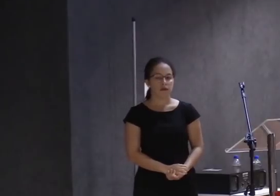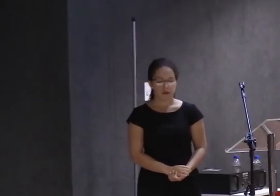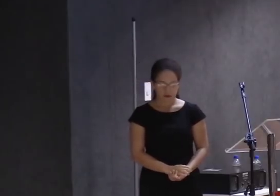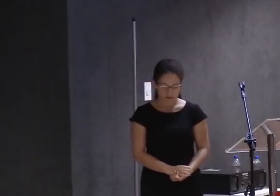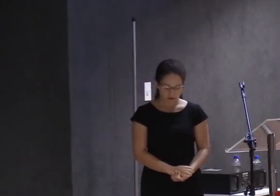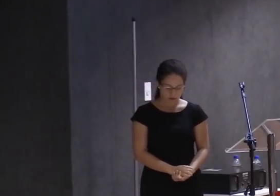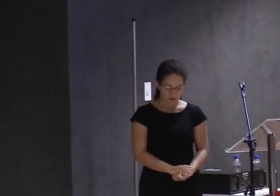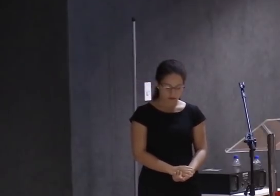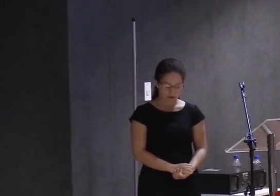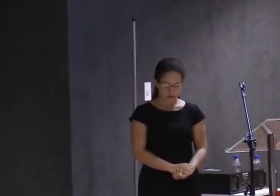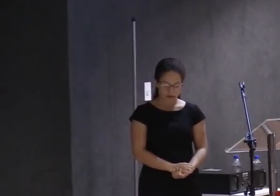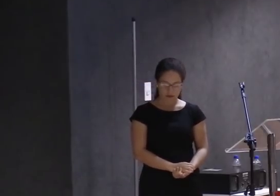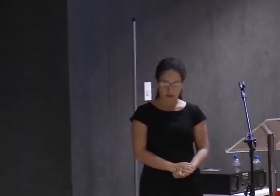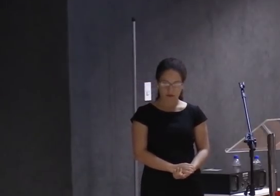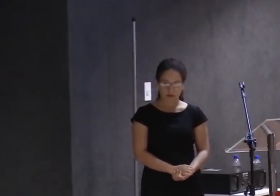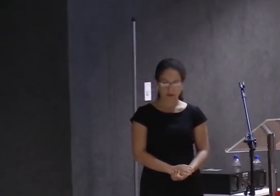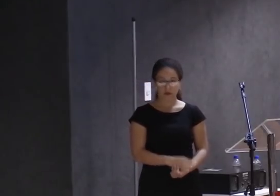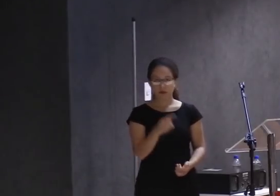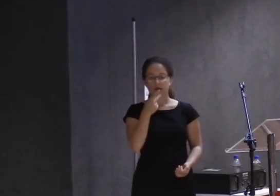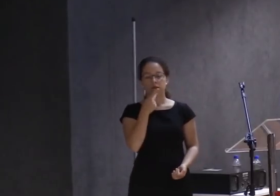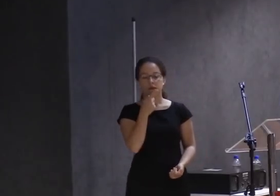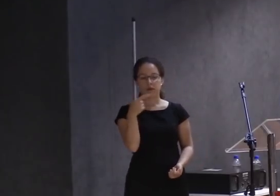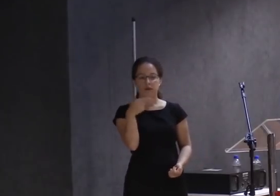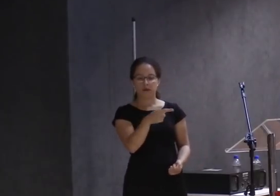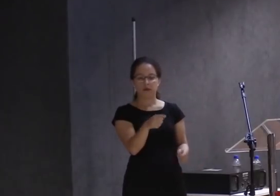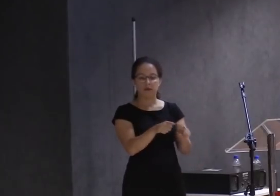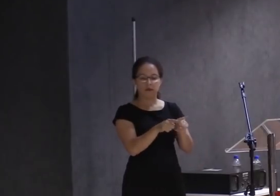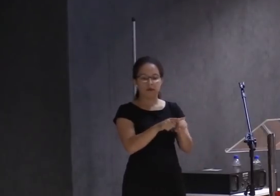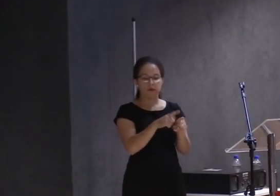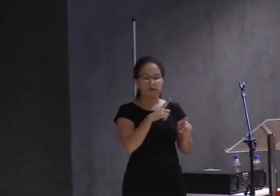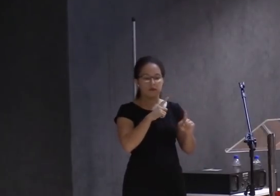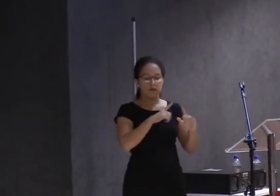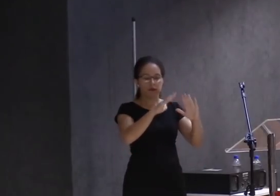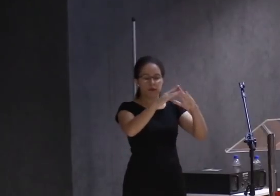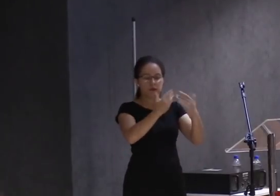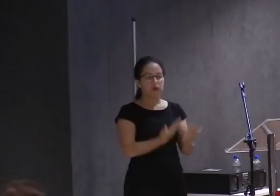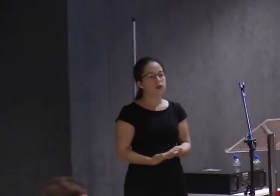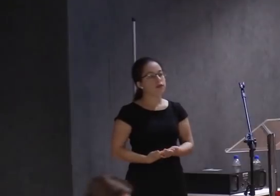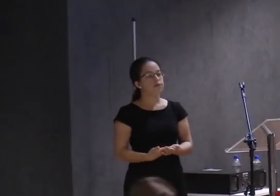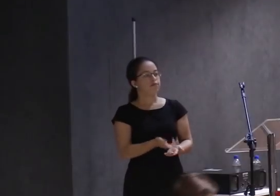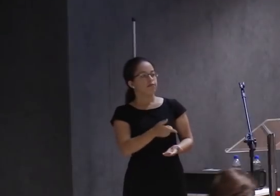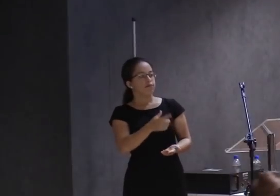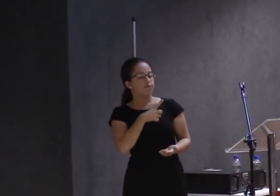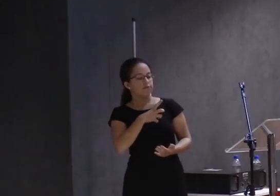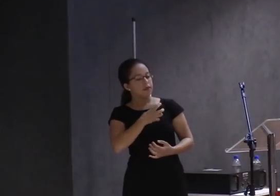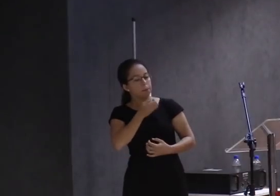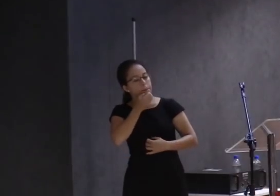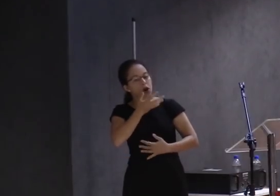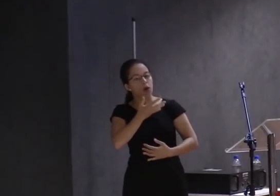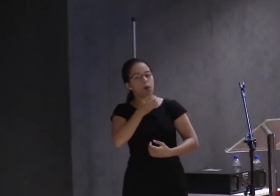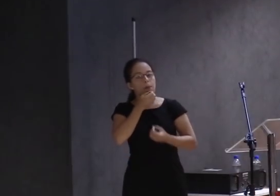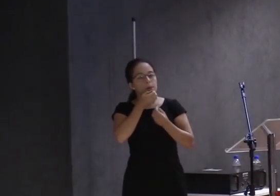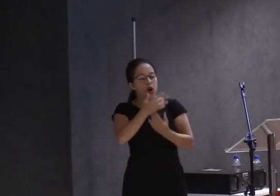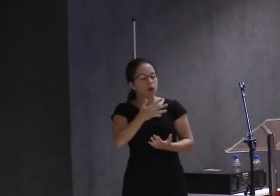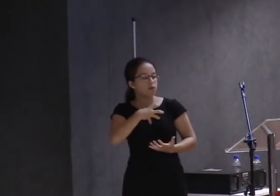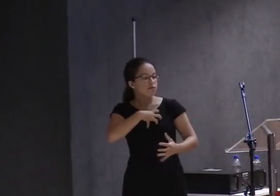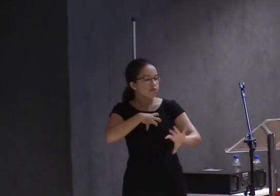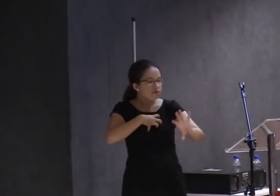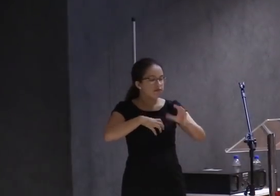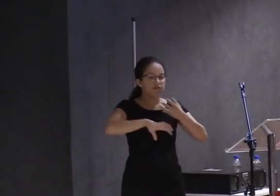and eles também têm uma escola de bem-estar, como